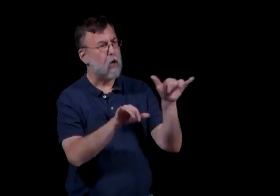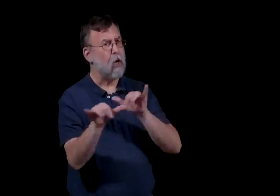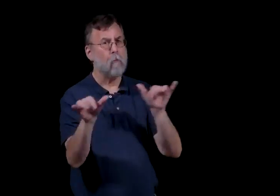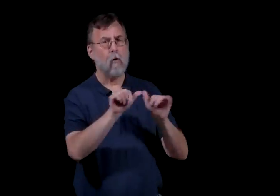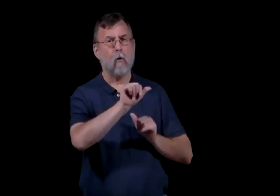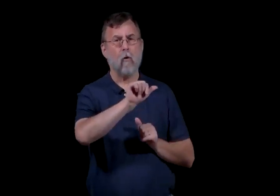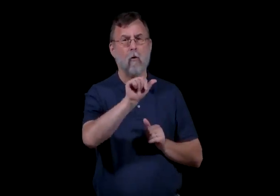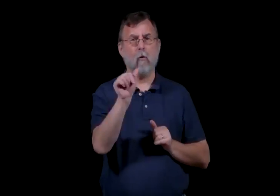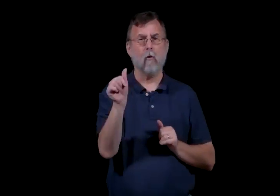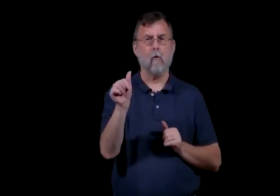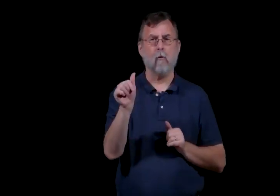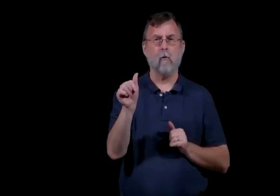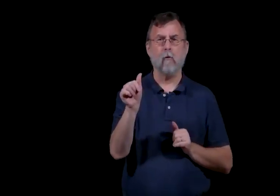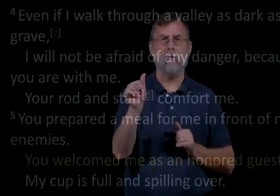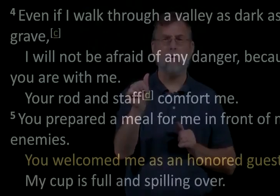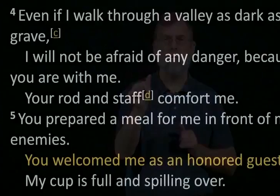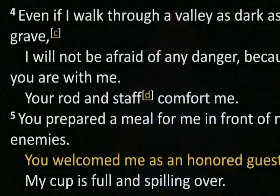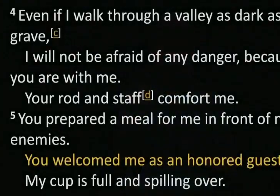oh, wait a minute, hold on just a moment.